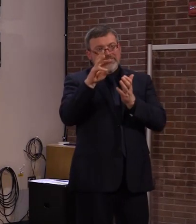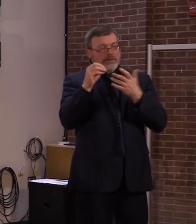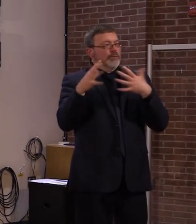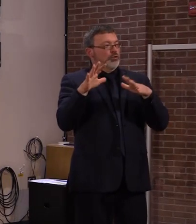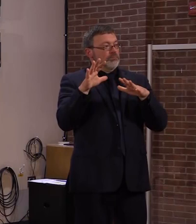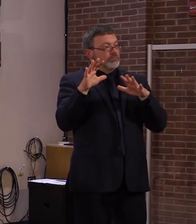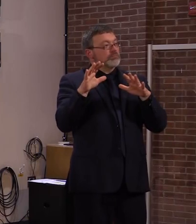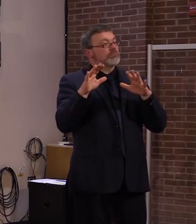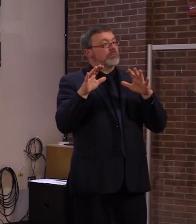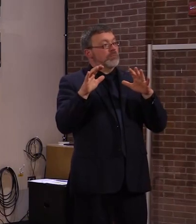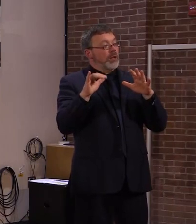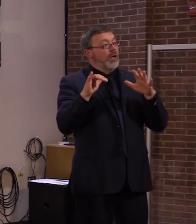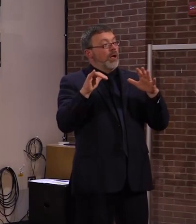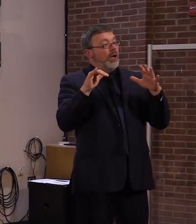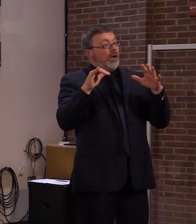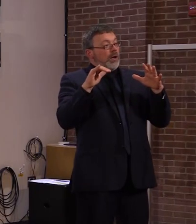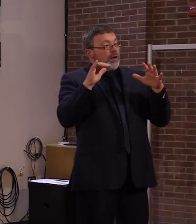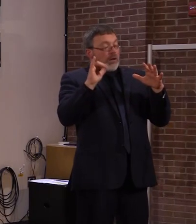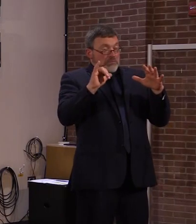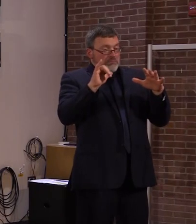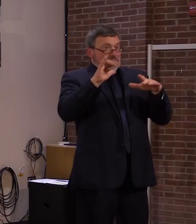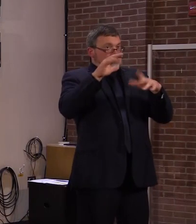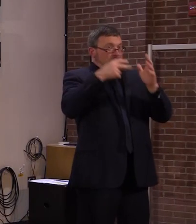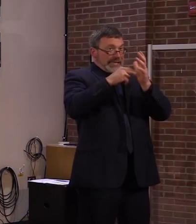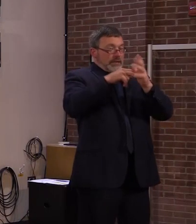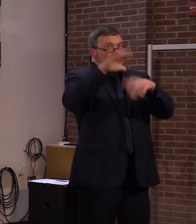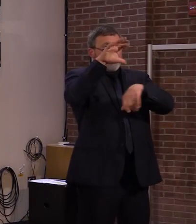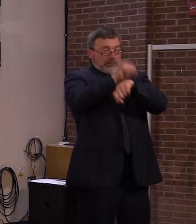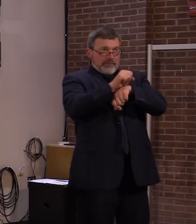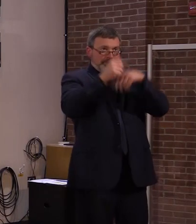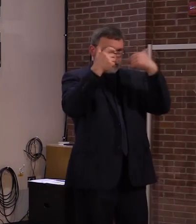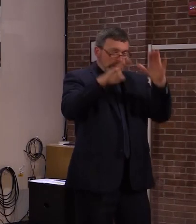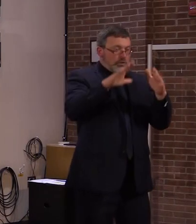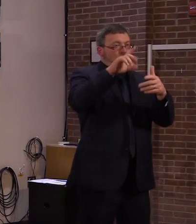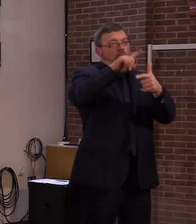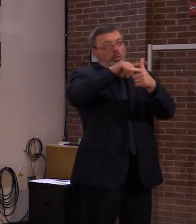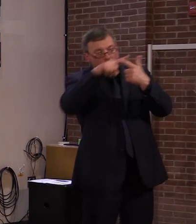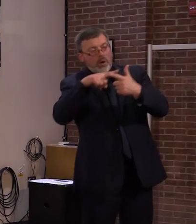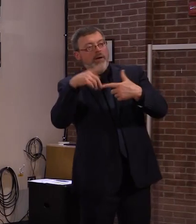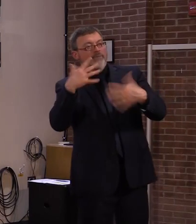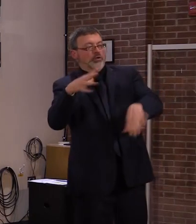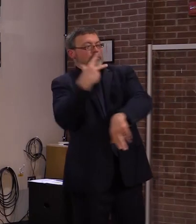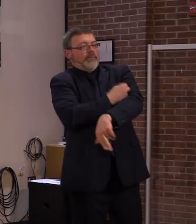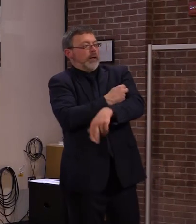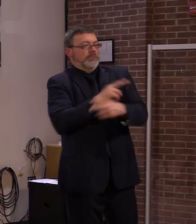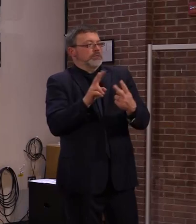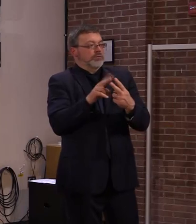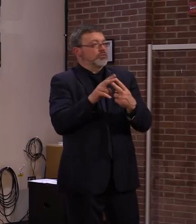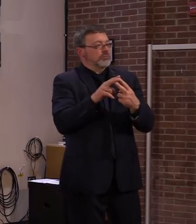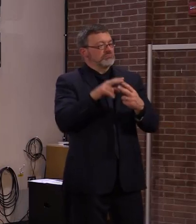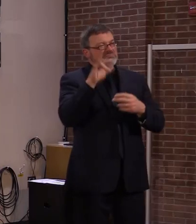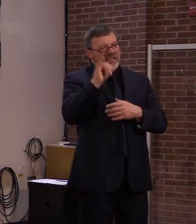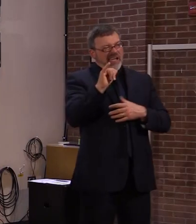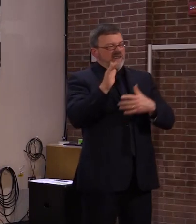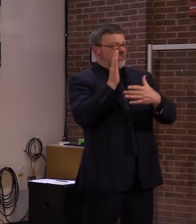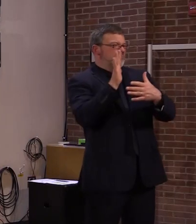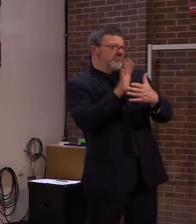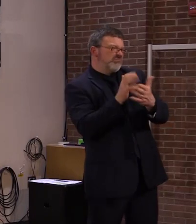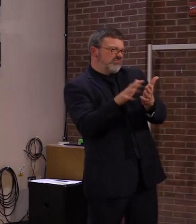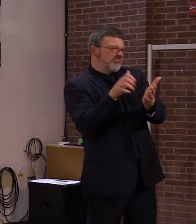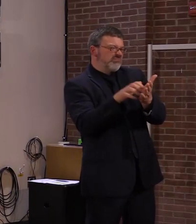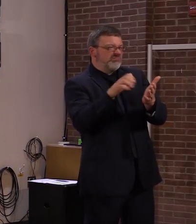already begun vaccinated. I said that was about 30% of Vermont kids in that age range. We have